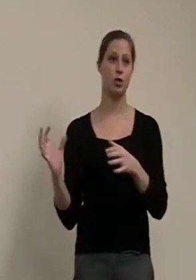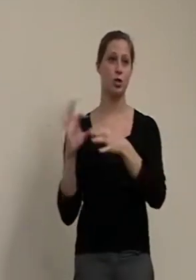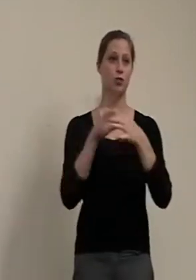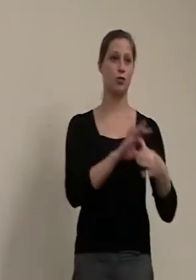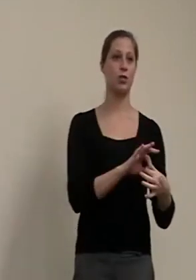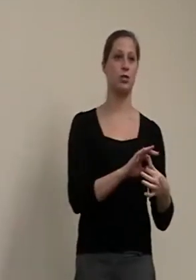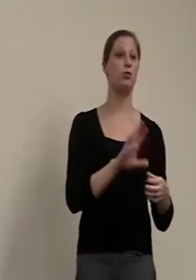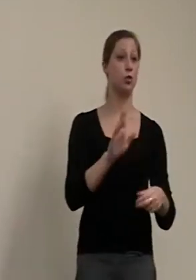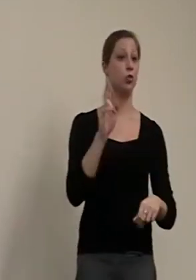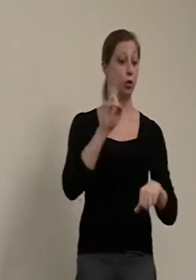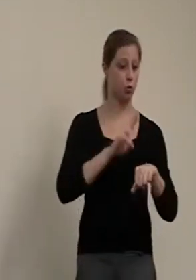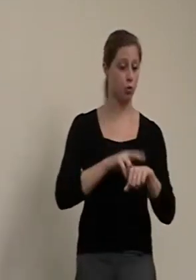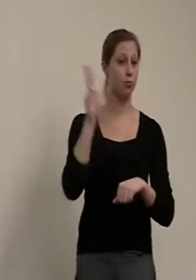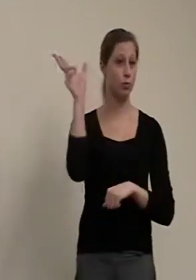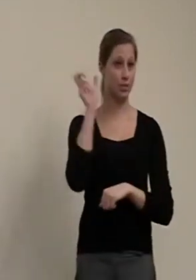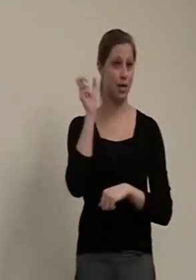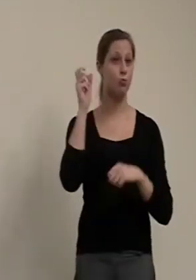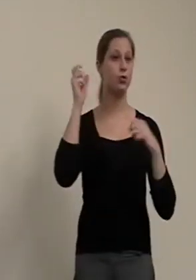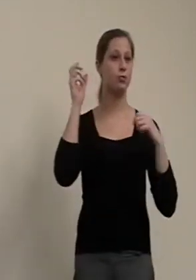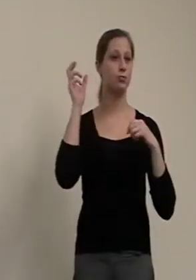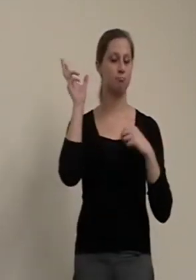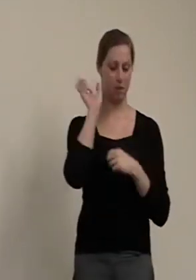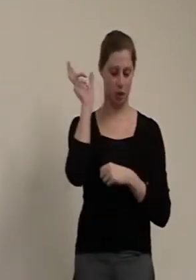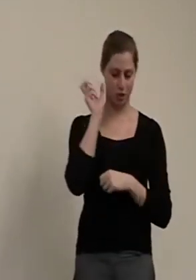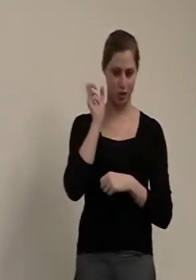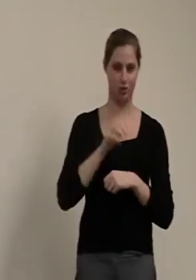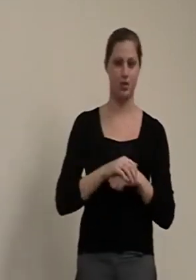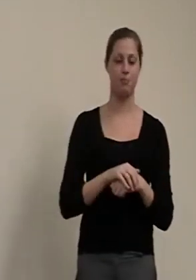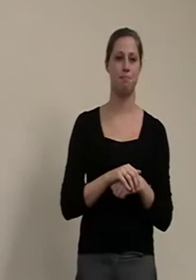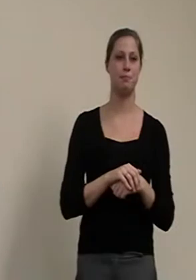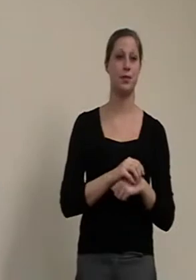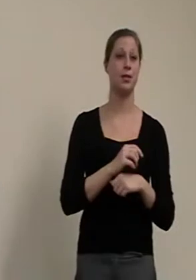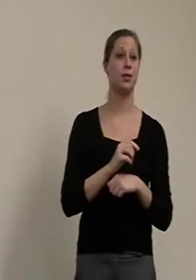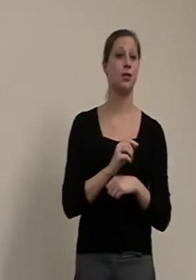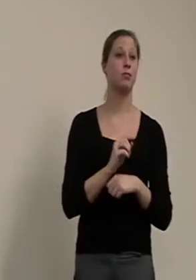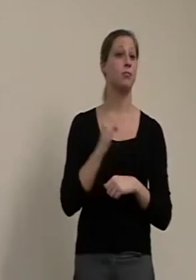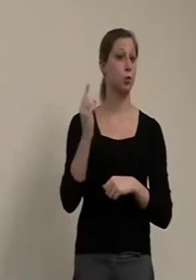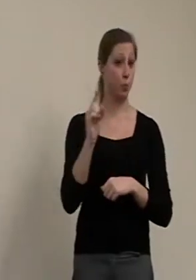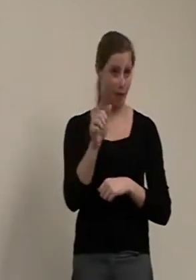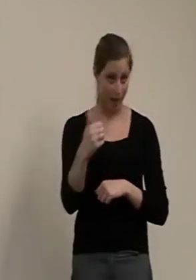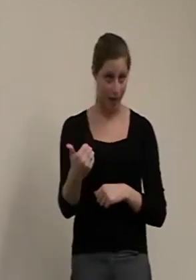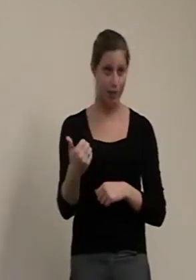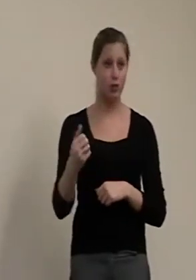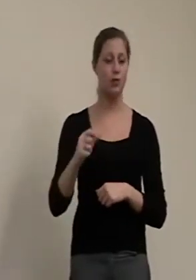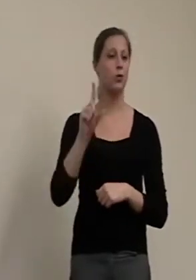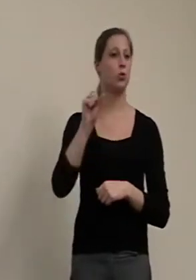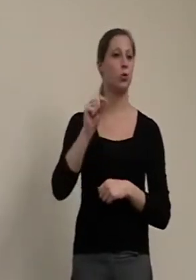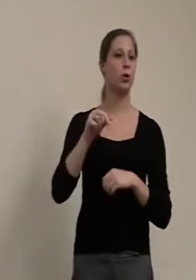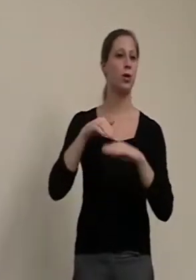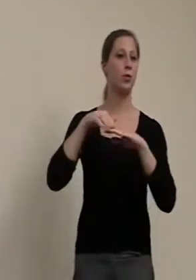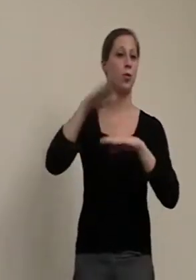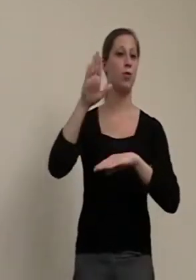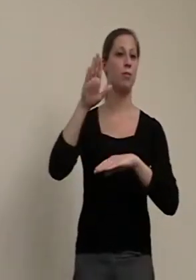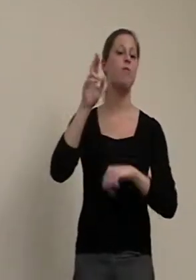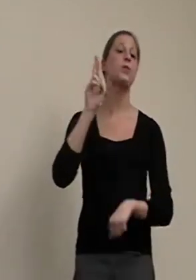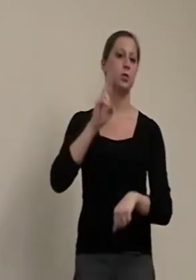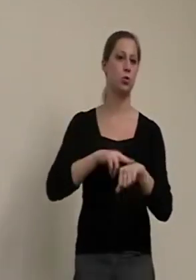hearing. Anything 20 or above is hearing within the normal range. 20 to 40